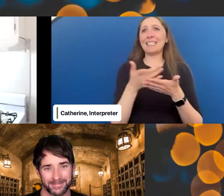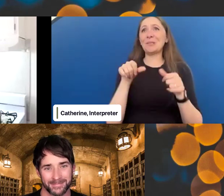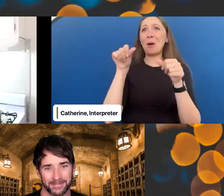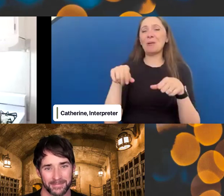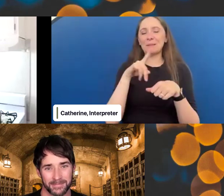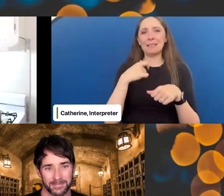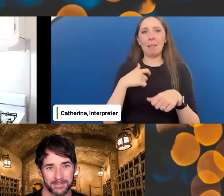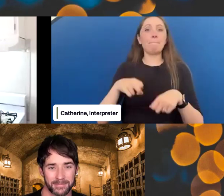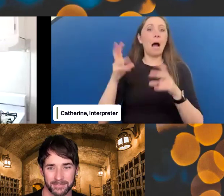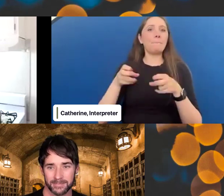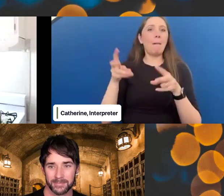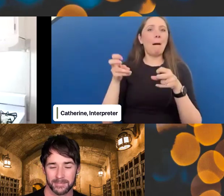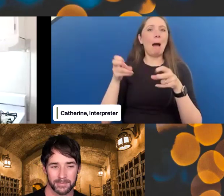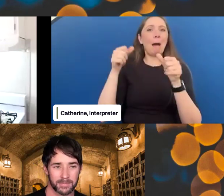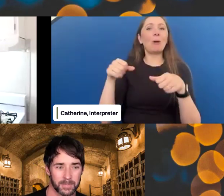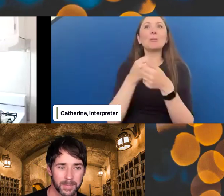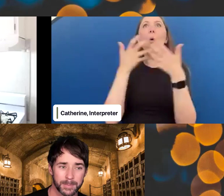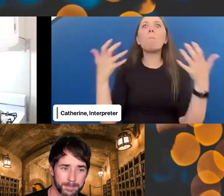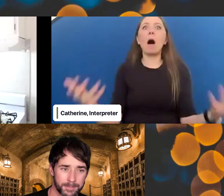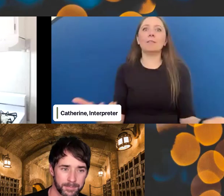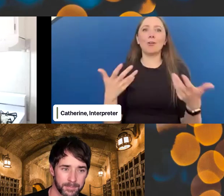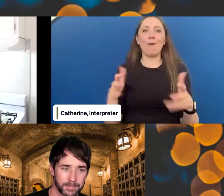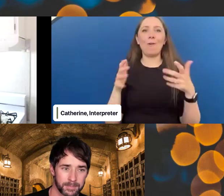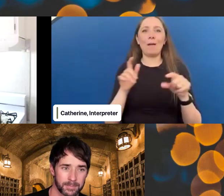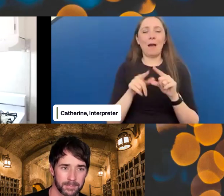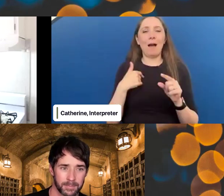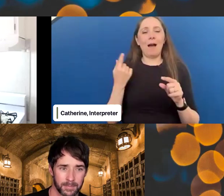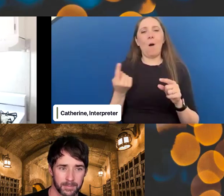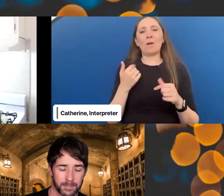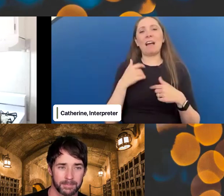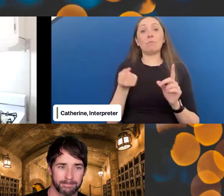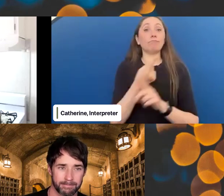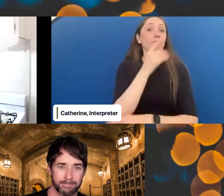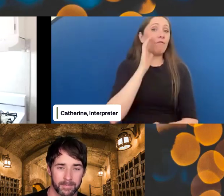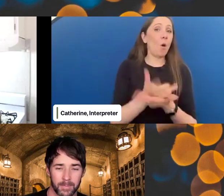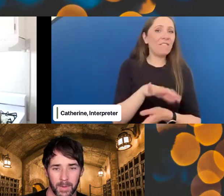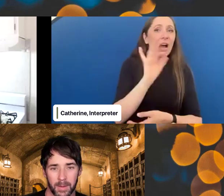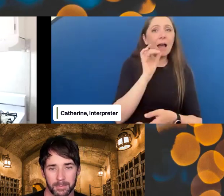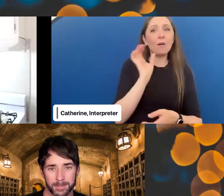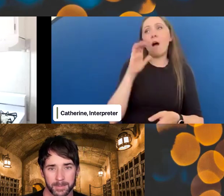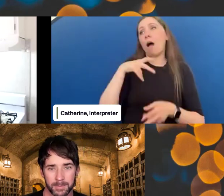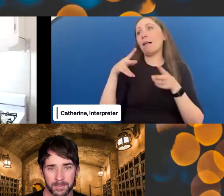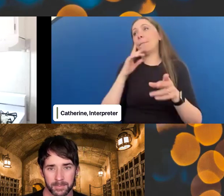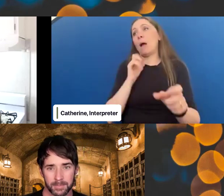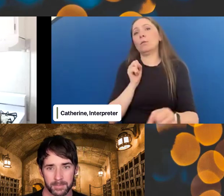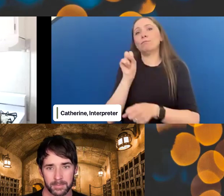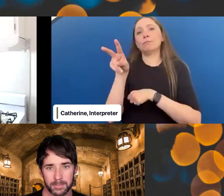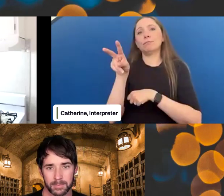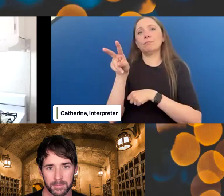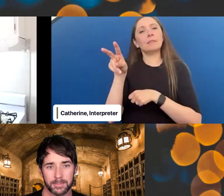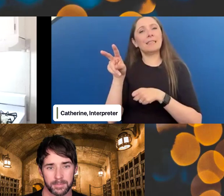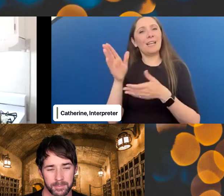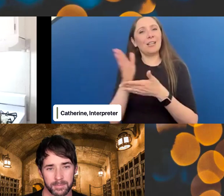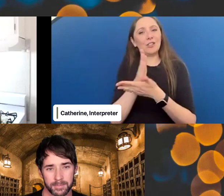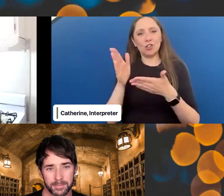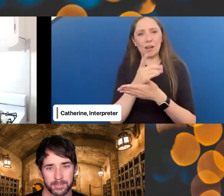because I've shared so much, but I'm always going to have the odd photo here or there, or the odd little clip here or there that I'm going to share with you guys. Again,